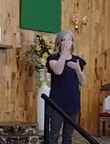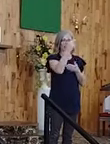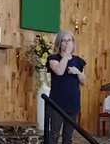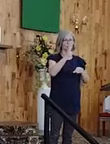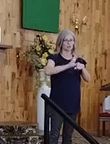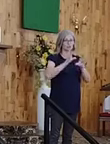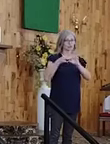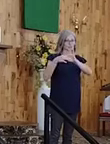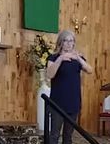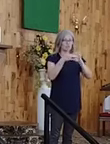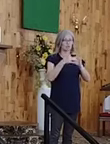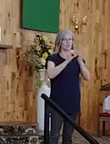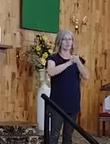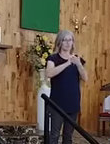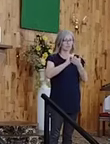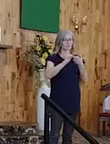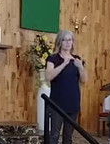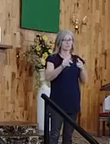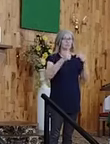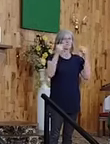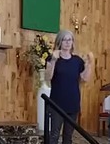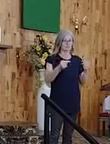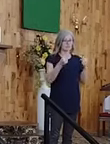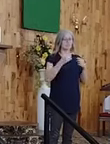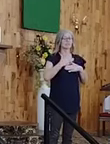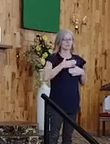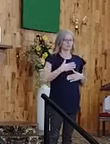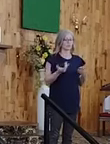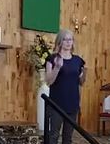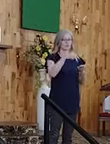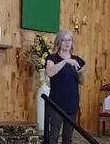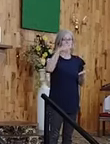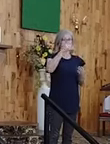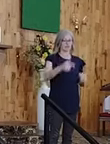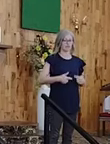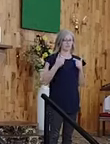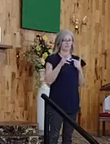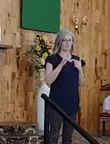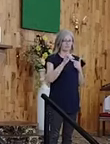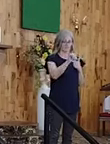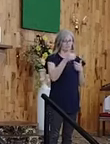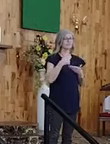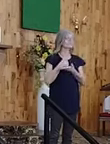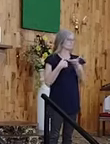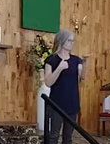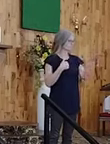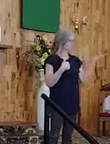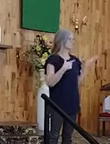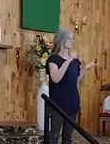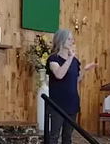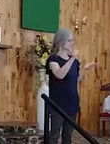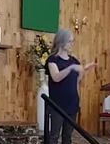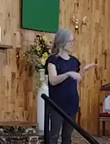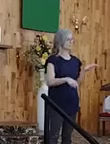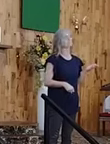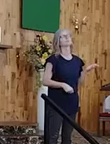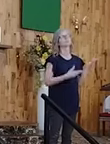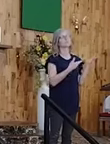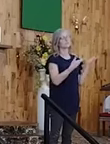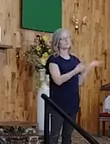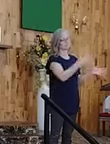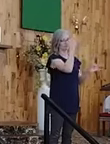the communion of saints, the forgiveness of sins, the resurrection of the body, and life everlasting? This